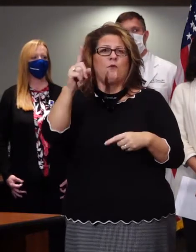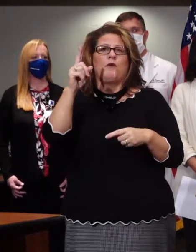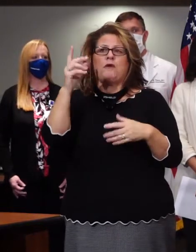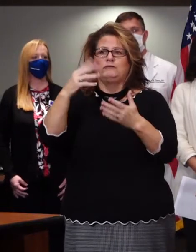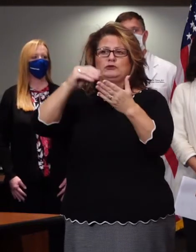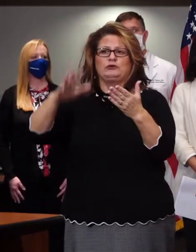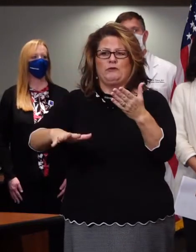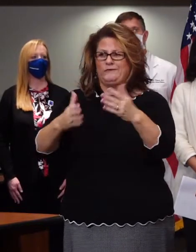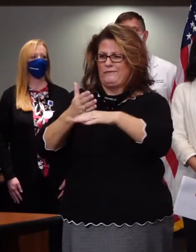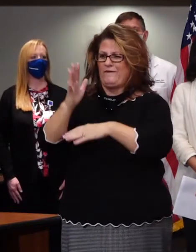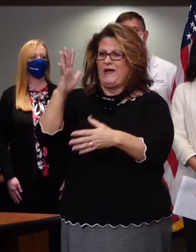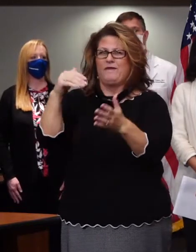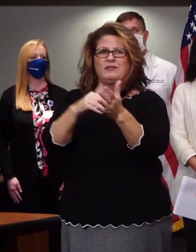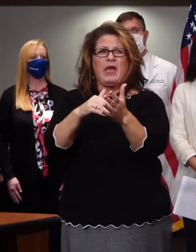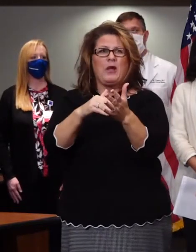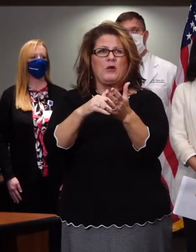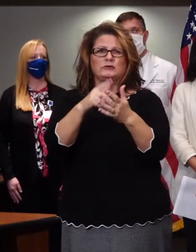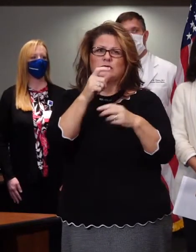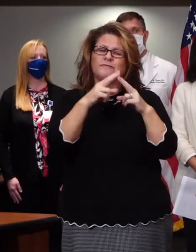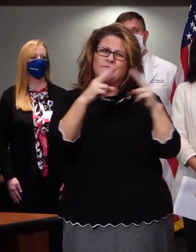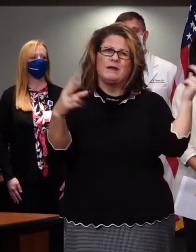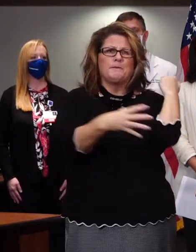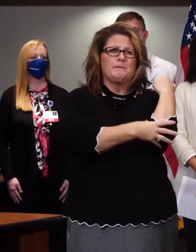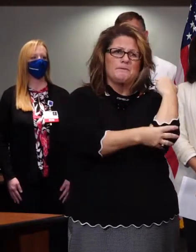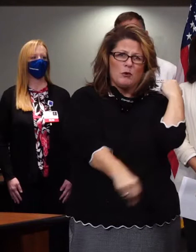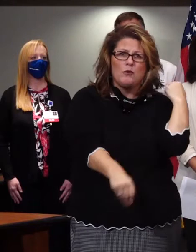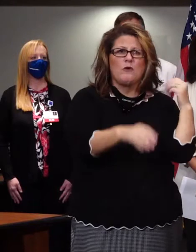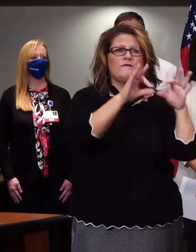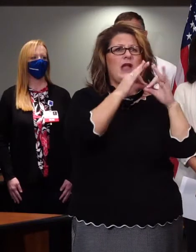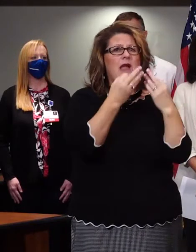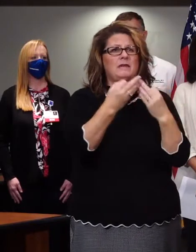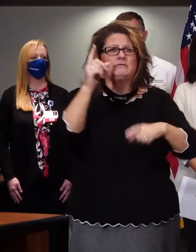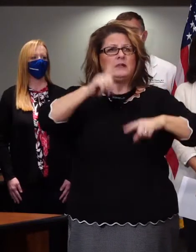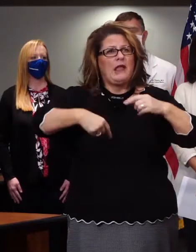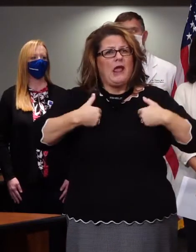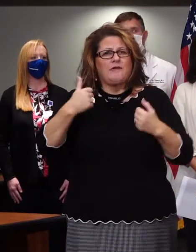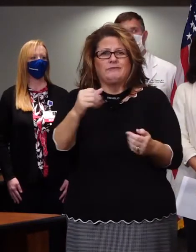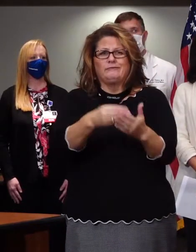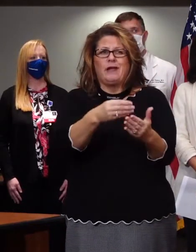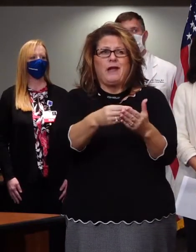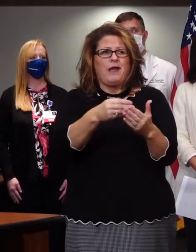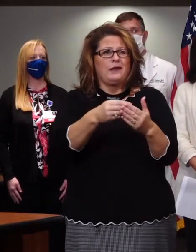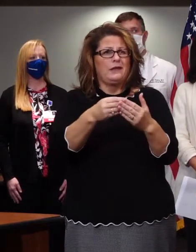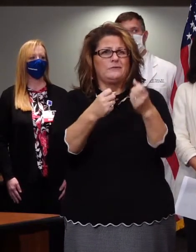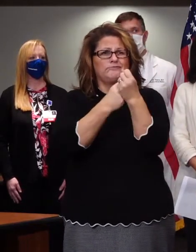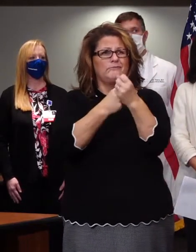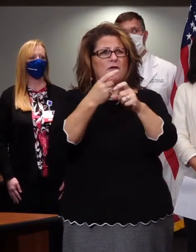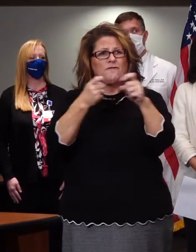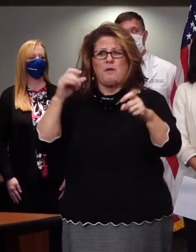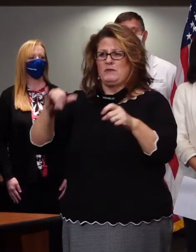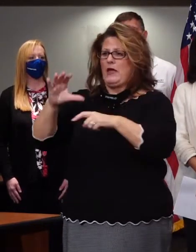so students from working in low-income families who will be denied any financial aid from the CARES